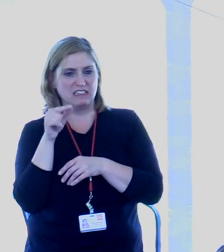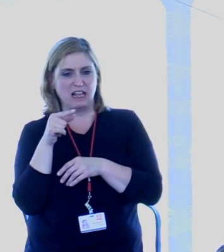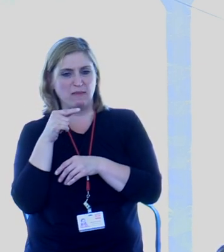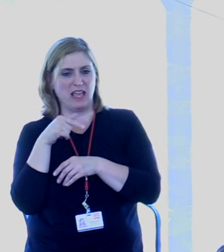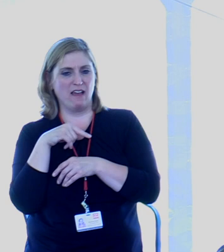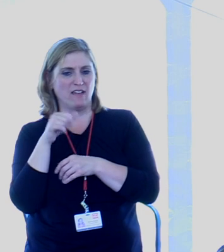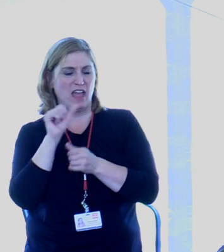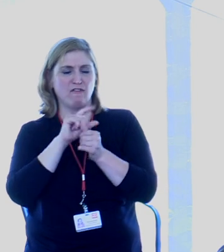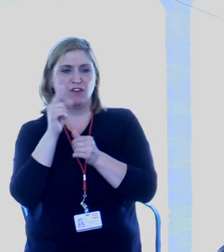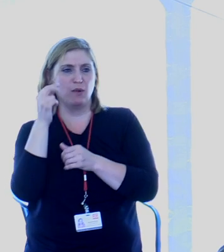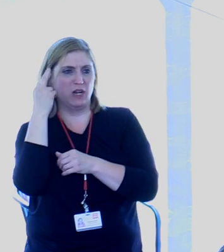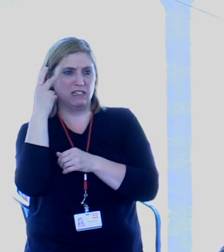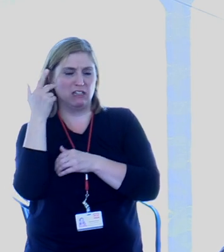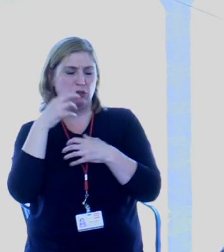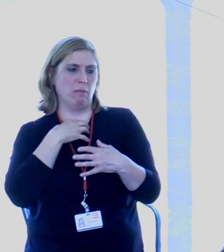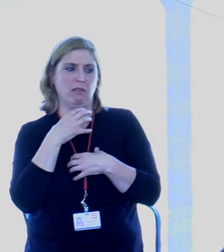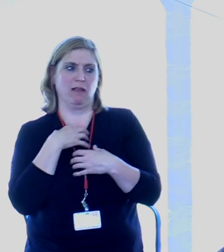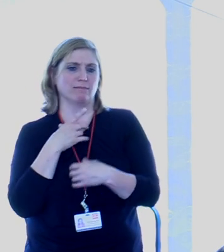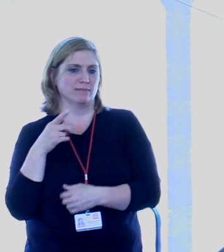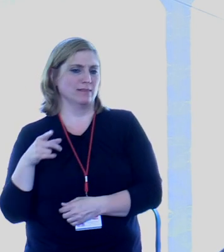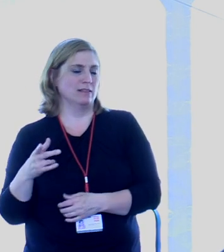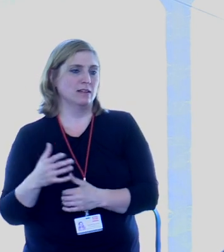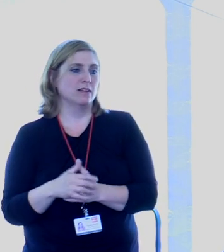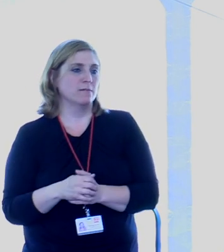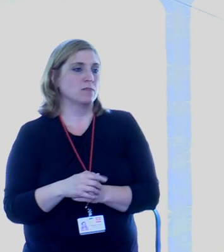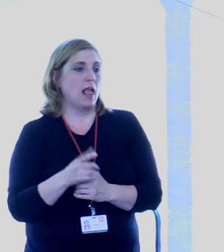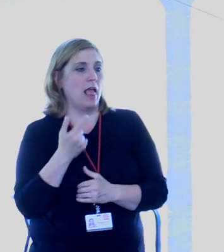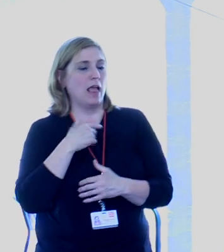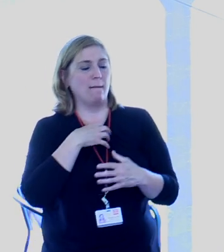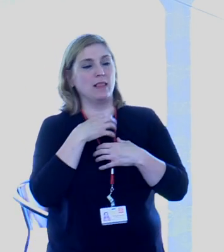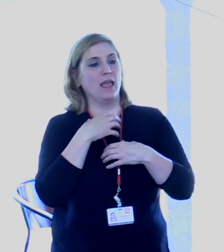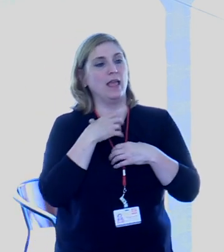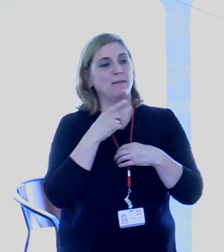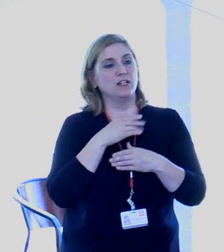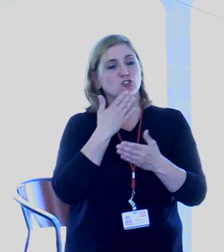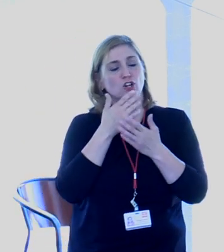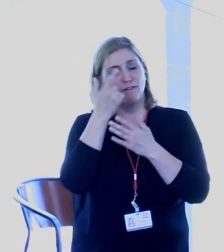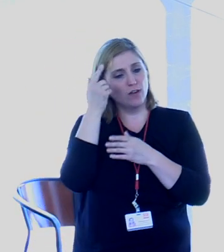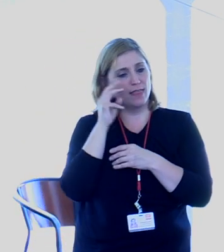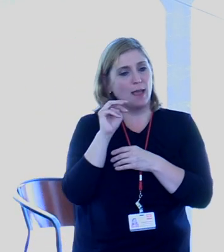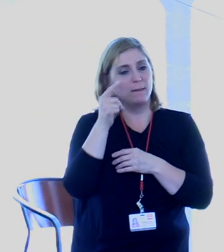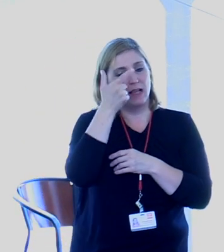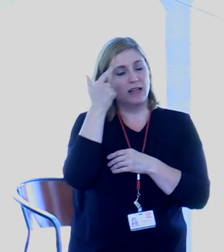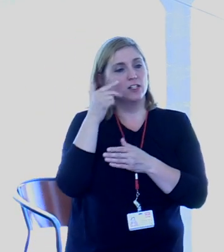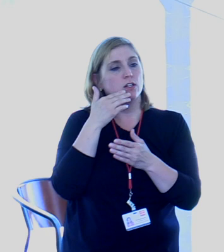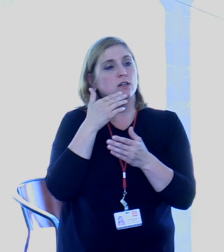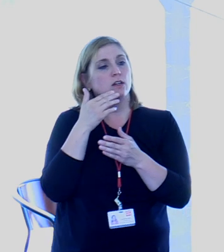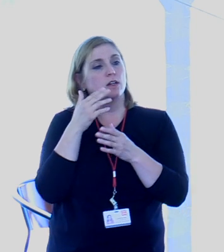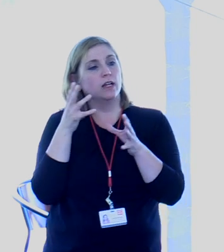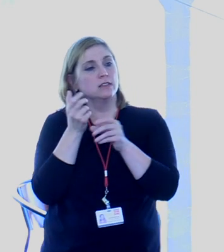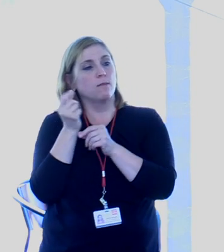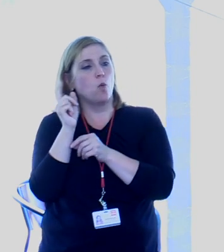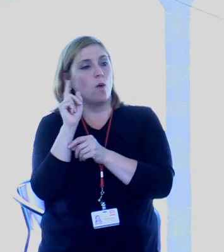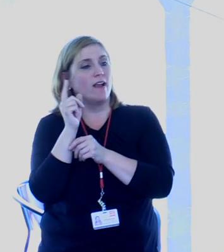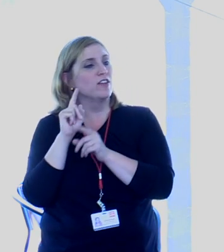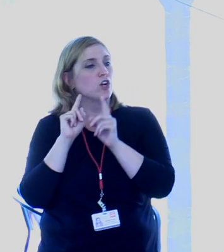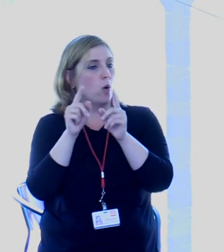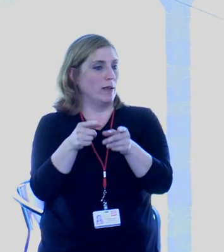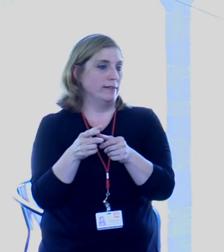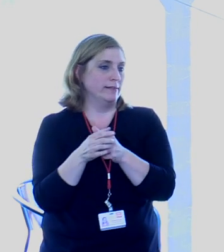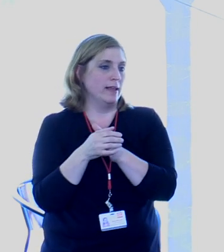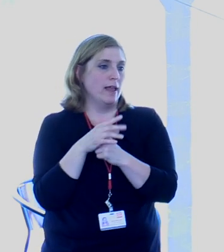Okay, so they complain, but it's good for them because it gets them where they're going.